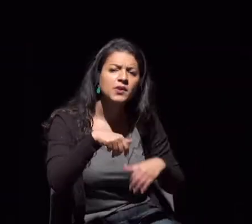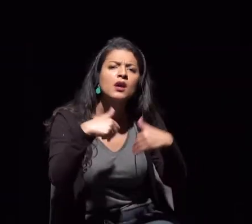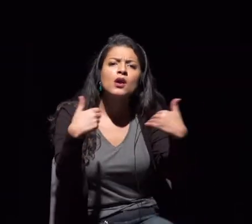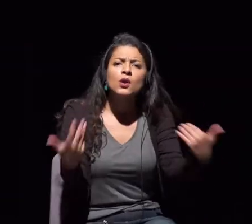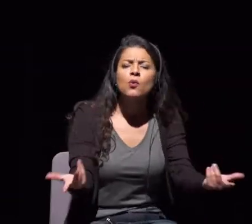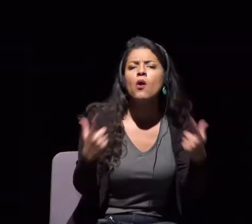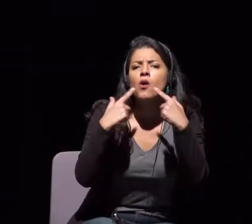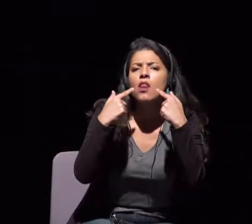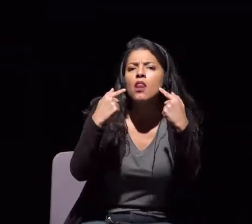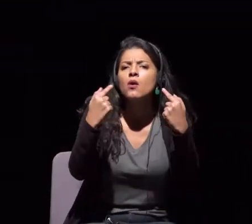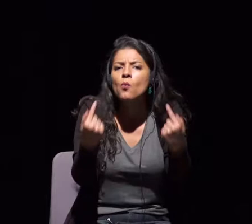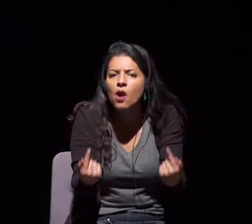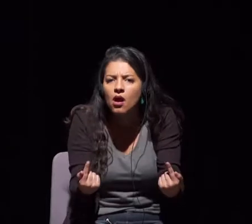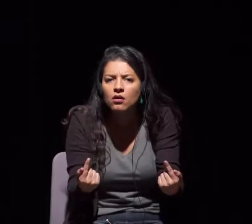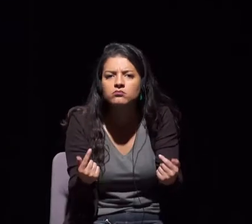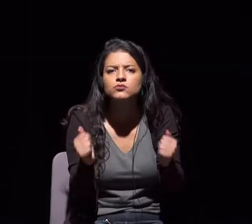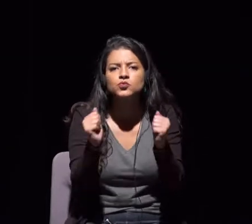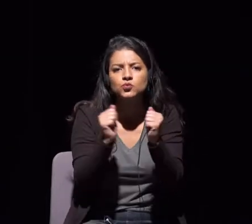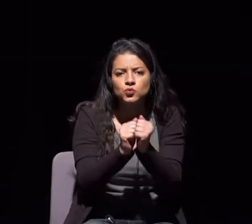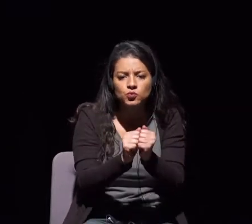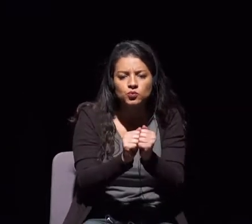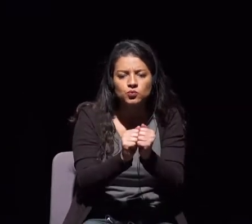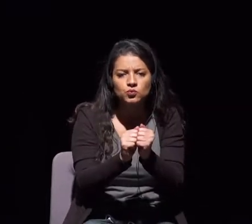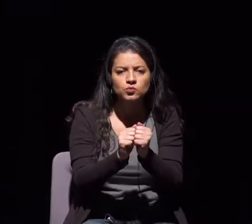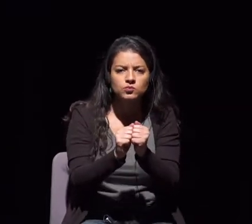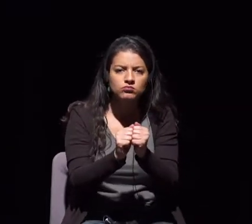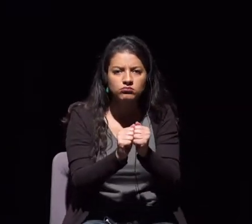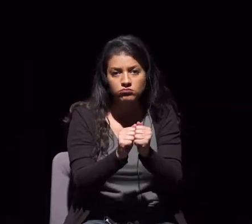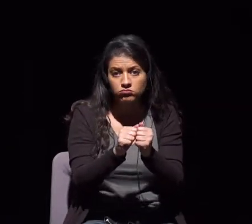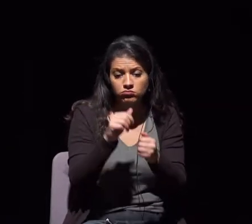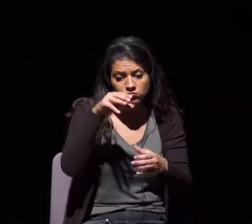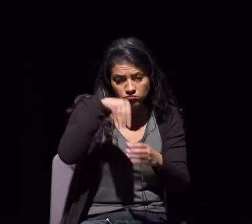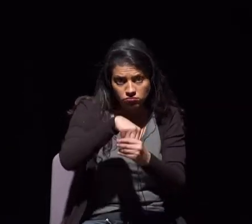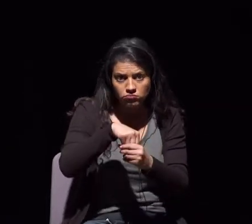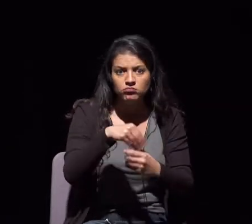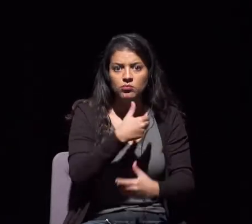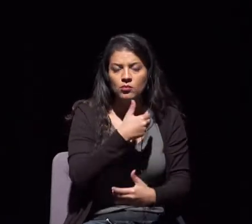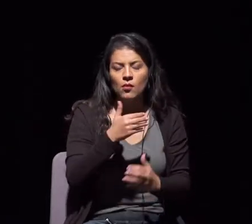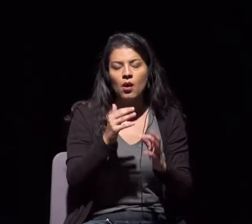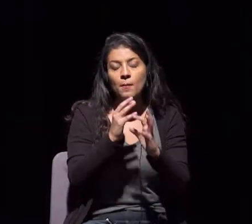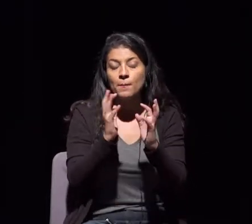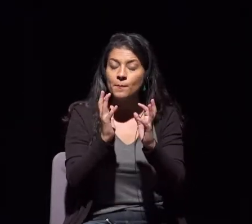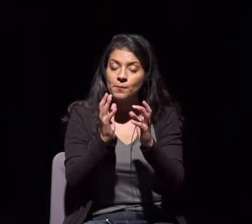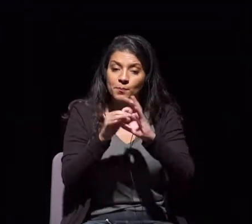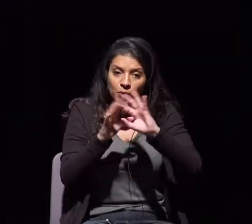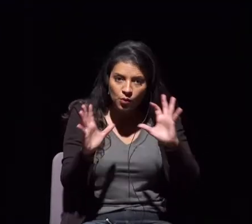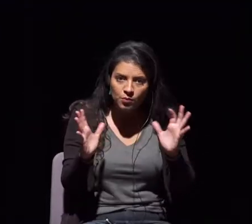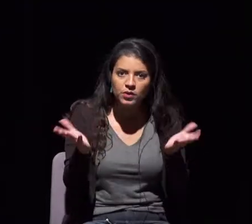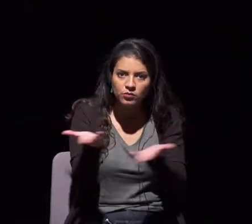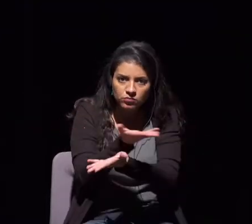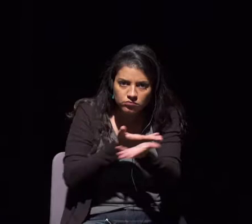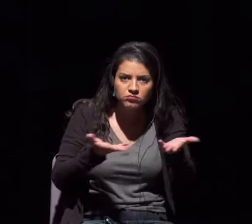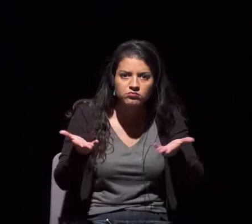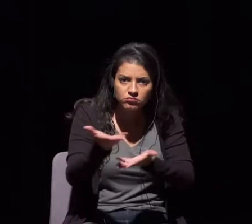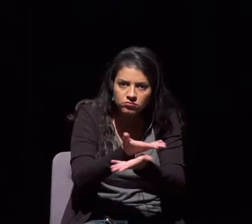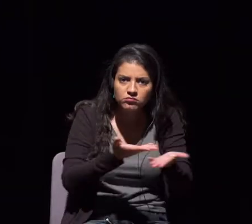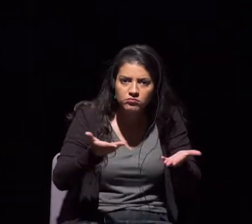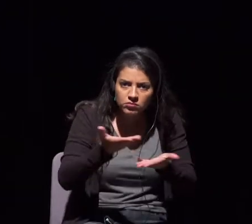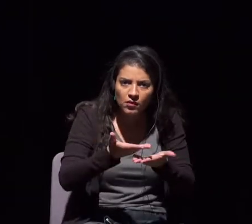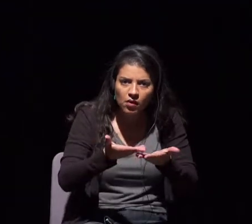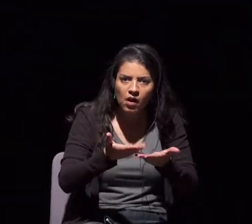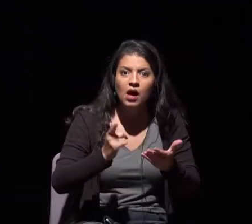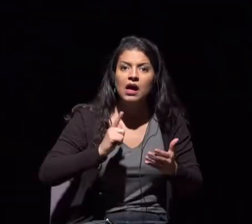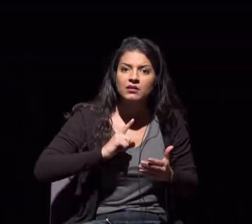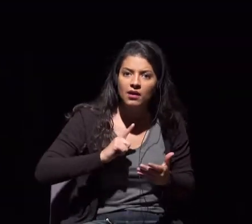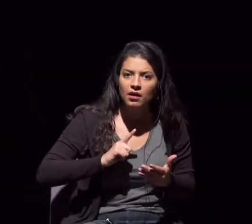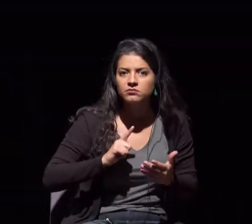to bring into the public sphere to begin to unpack these different realities? And so